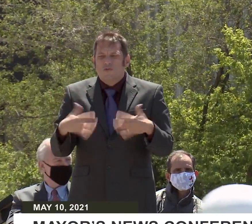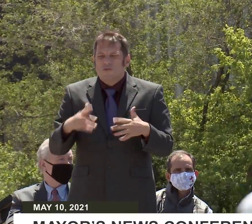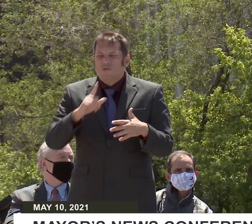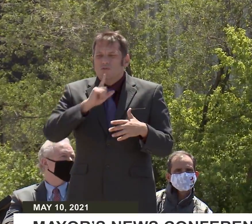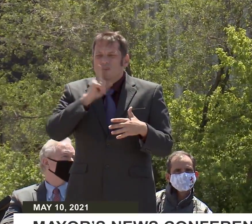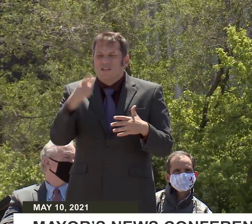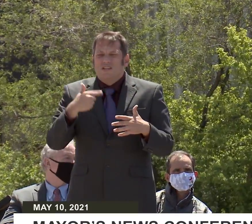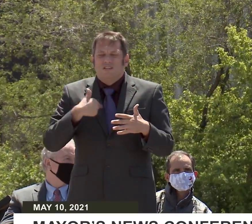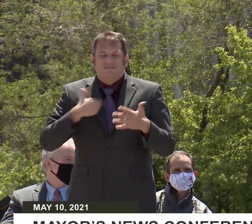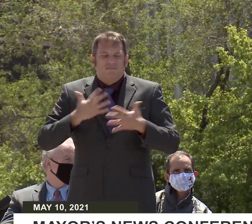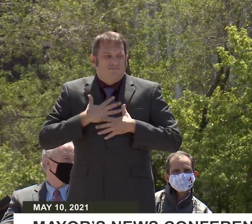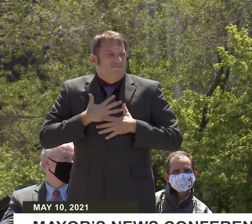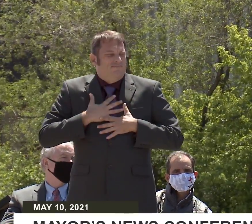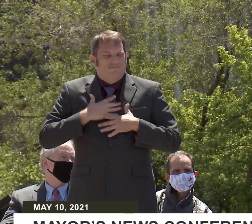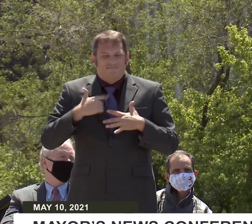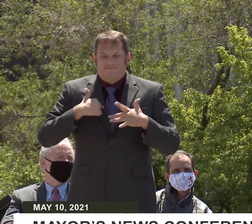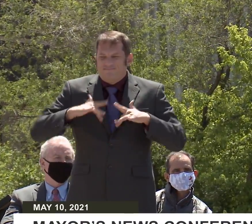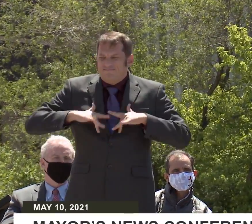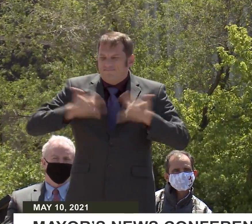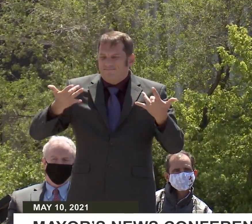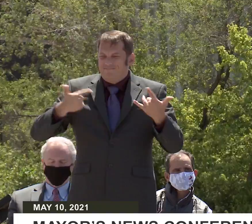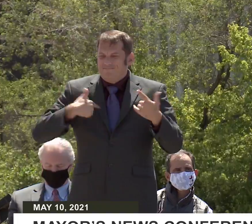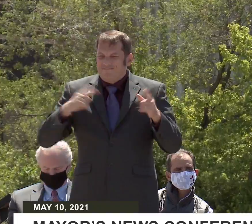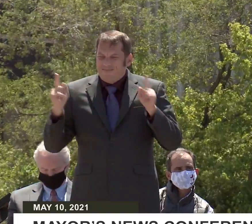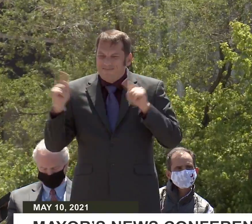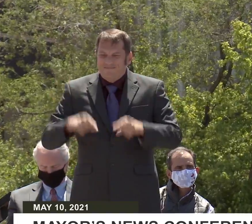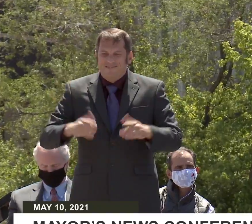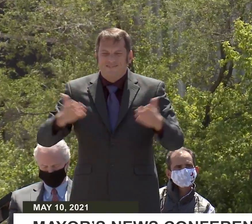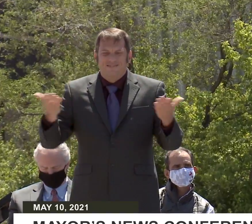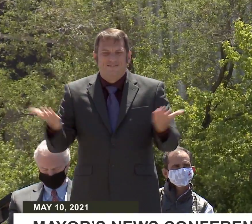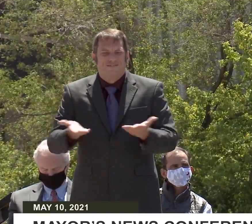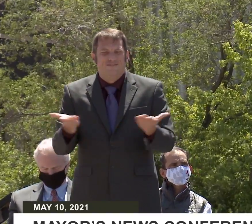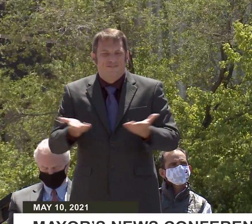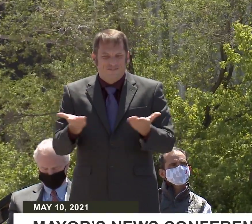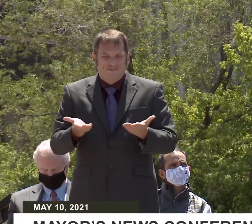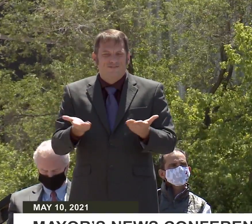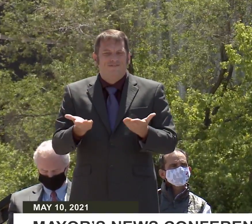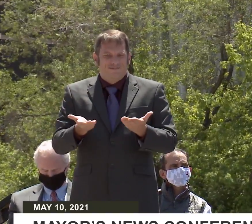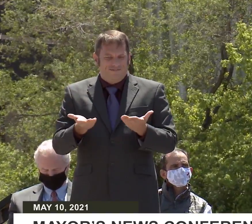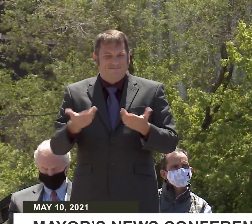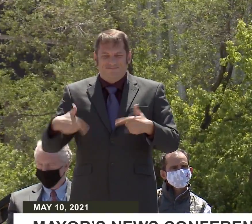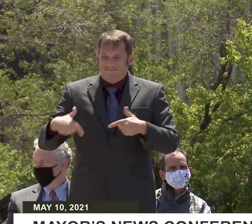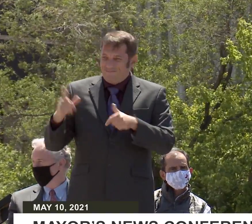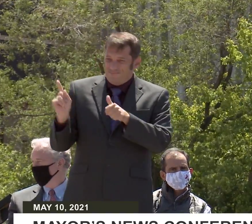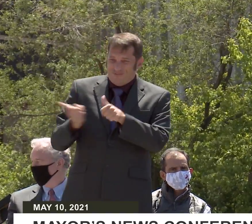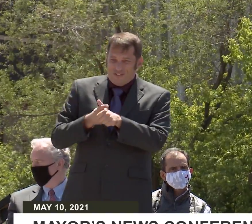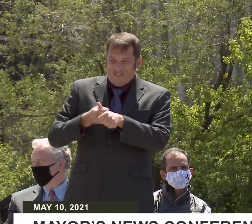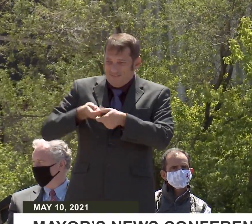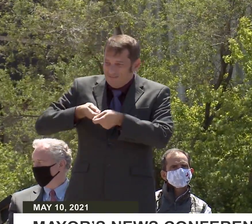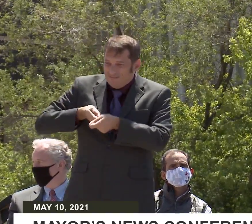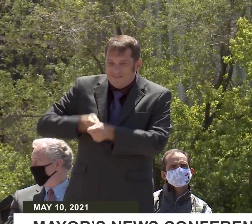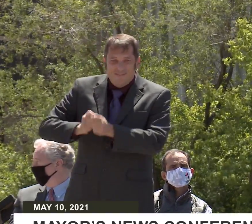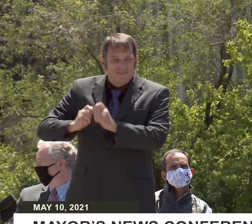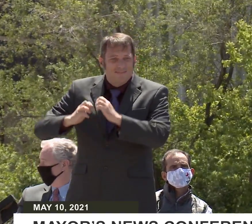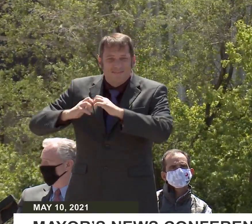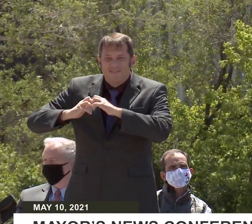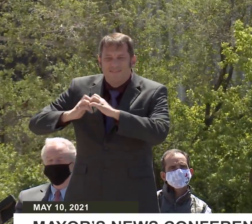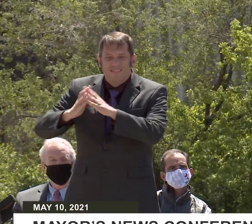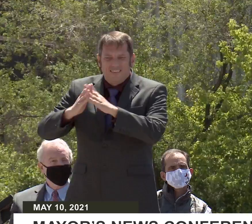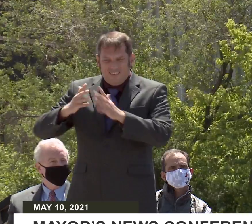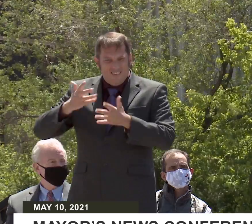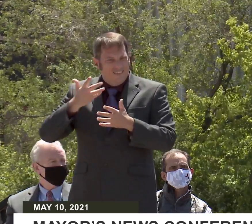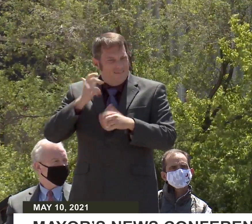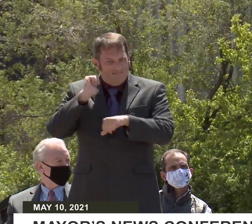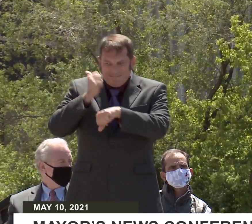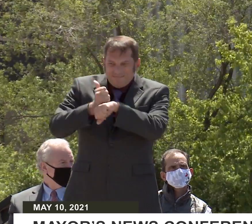during the groundbreaking, and we now can see the project reach its fruition. I just really want to make a